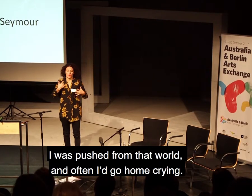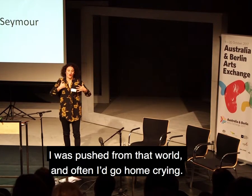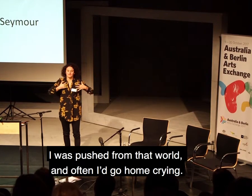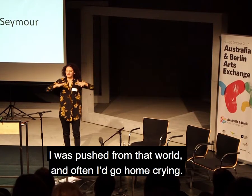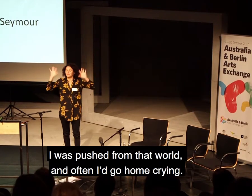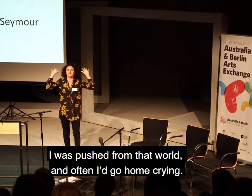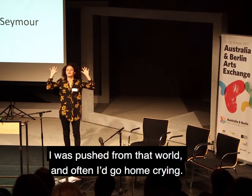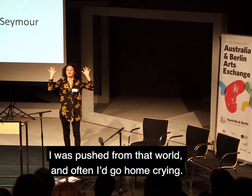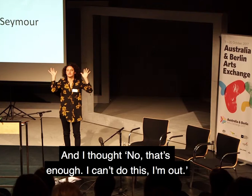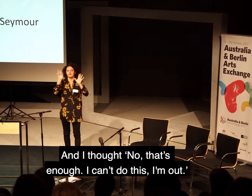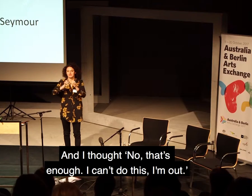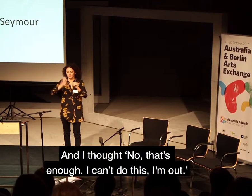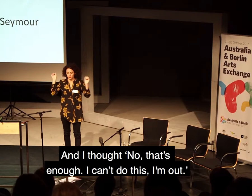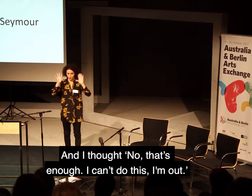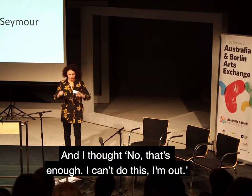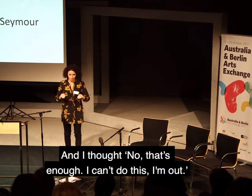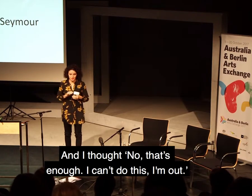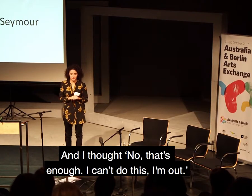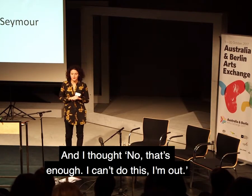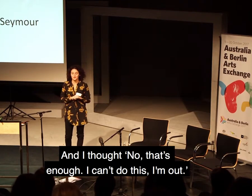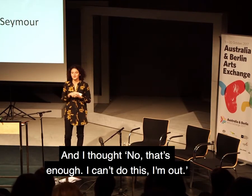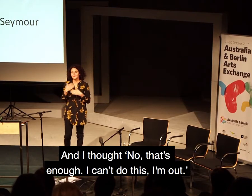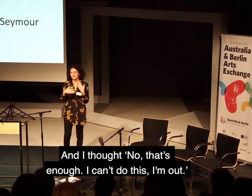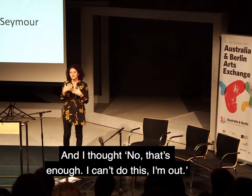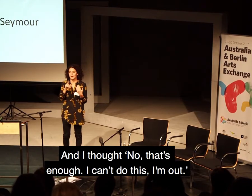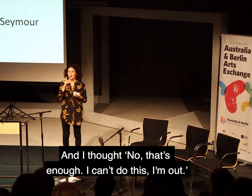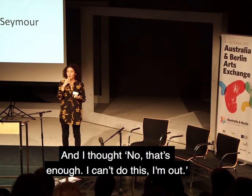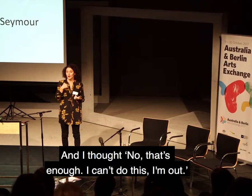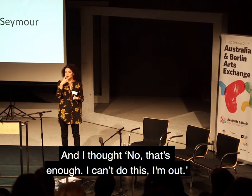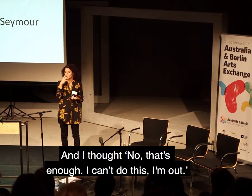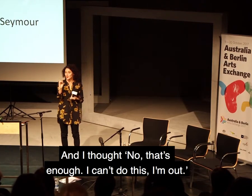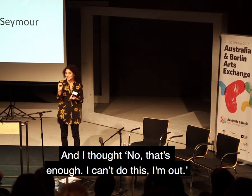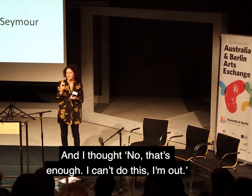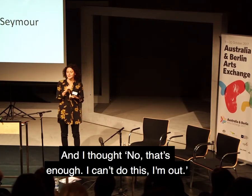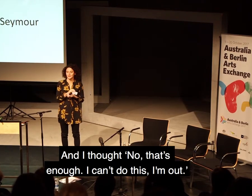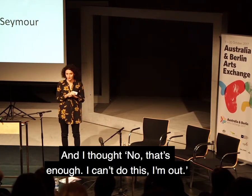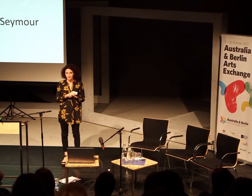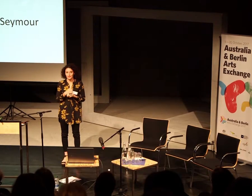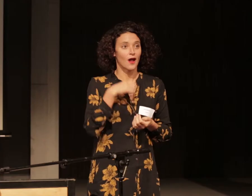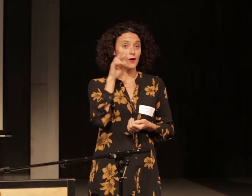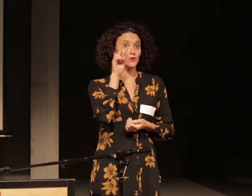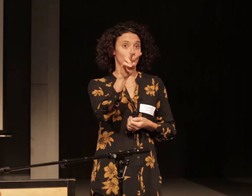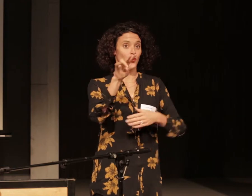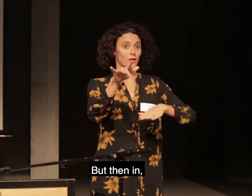home crying. And I thought, no, that's enough. I can't do this. I'm out. But